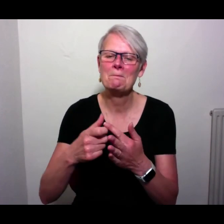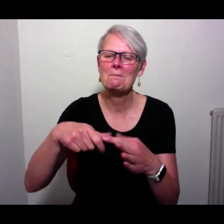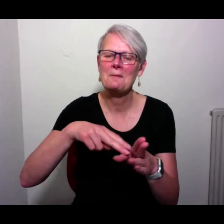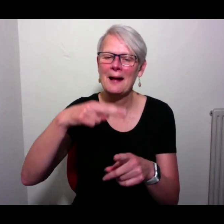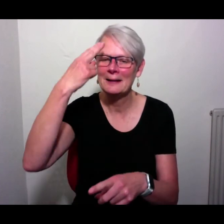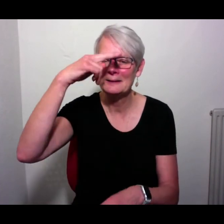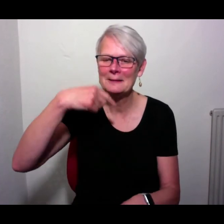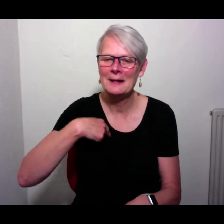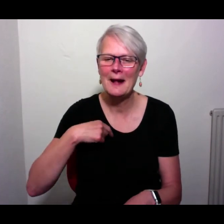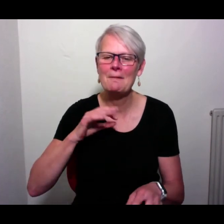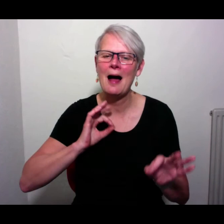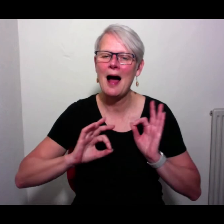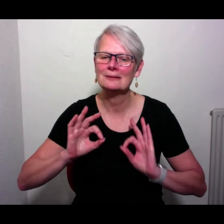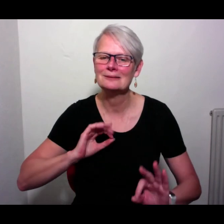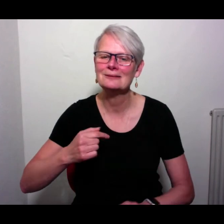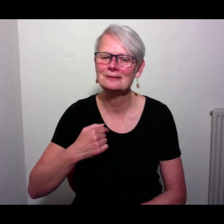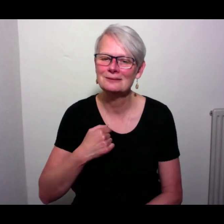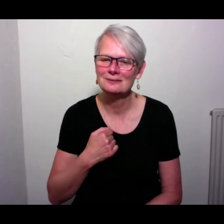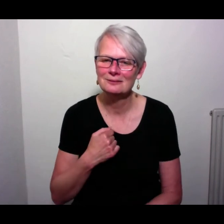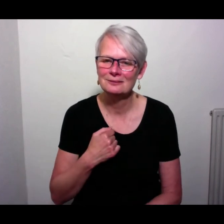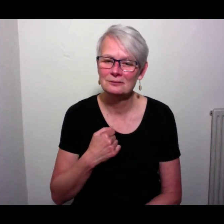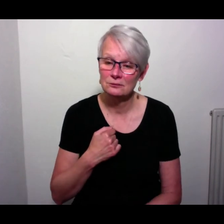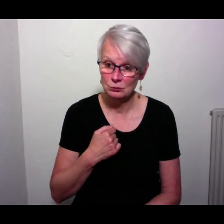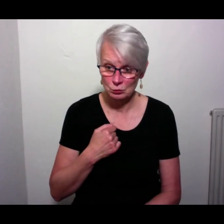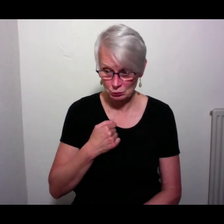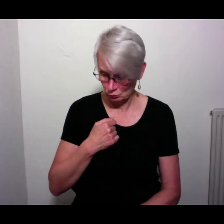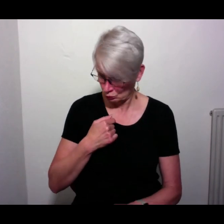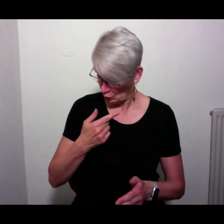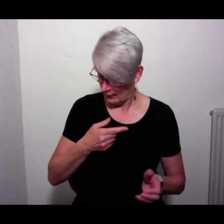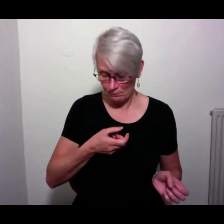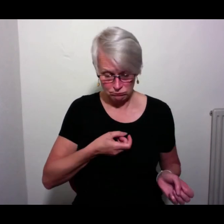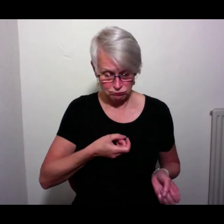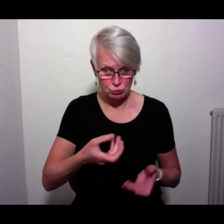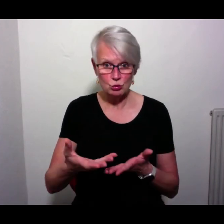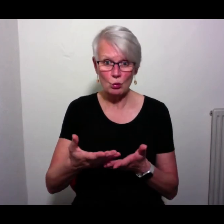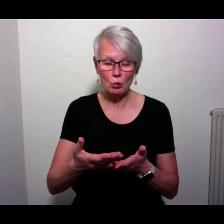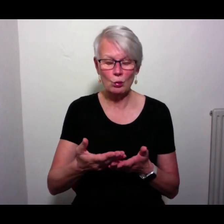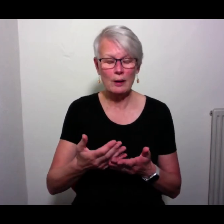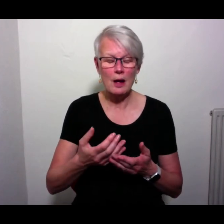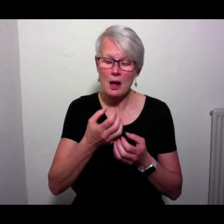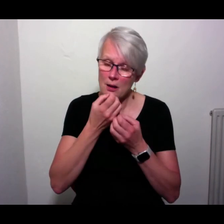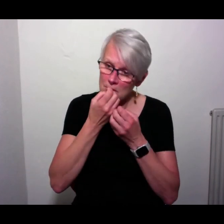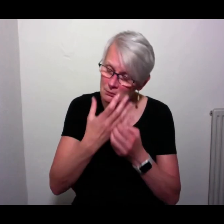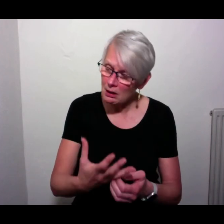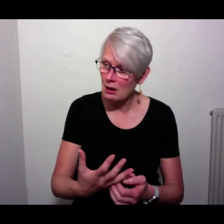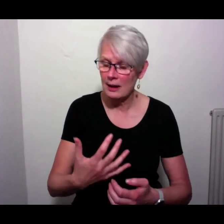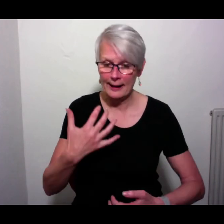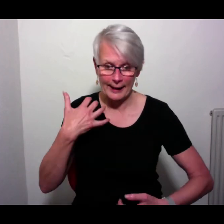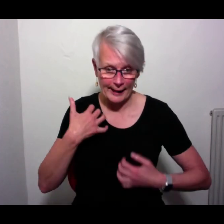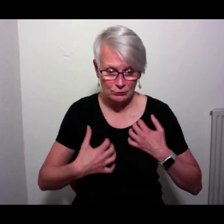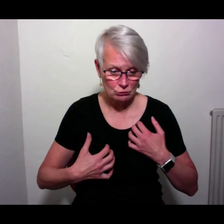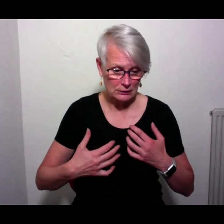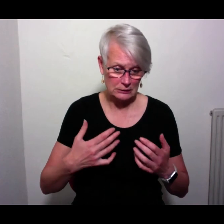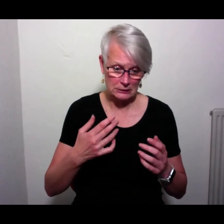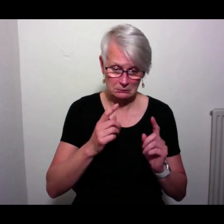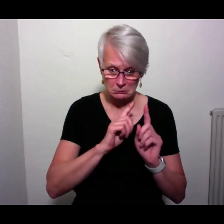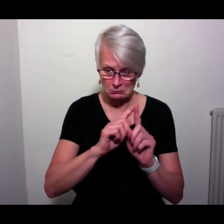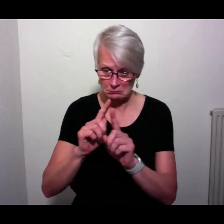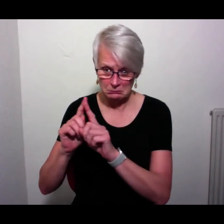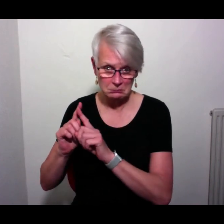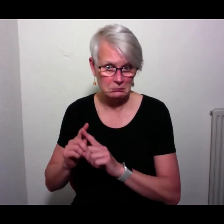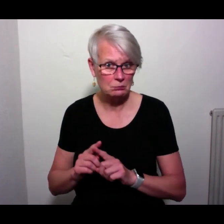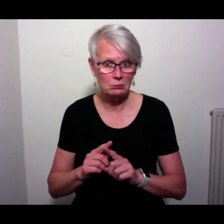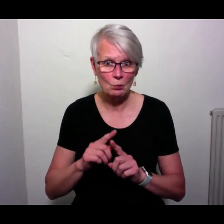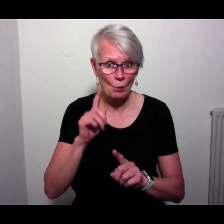I'm Mandy, and I'm an actor. And we've presented to you some amazing, interesting, complex disabled